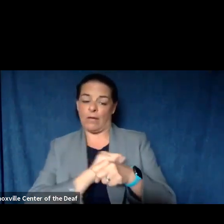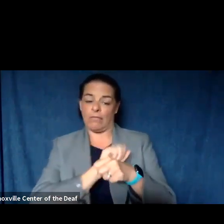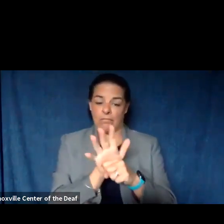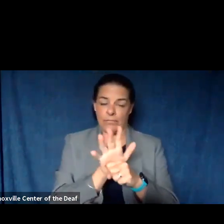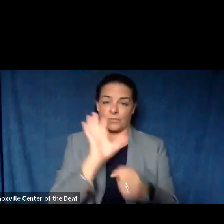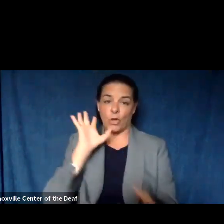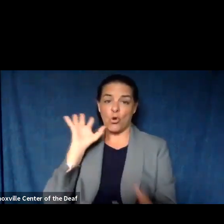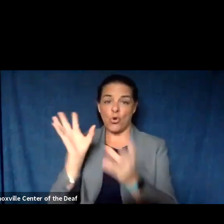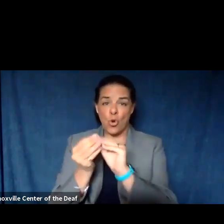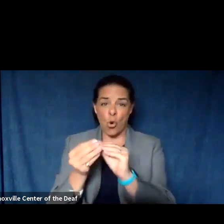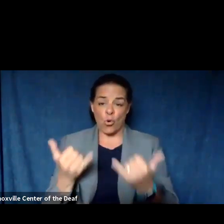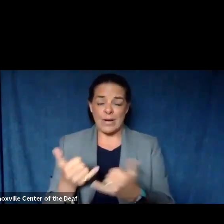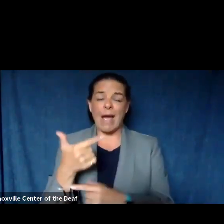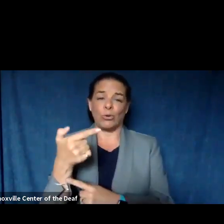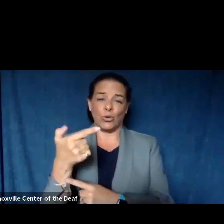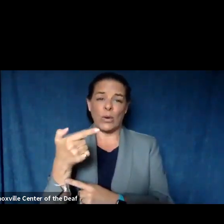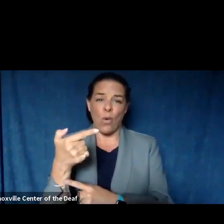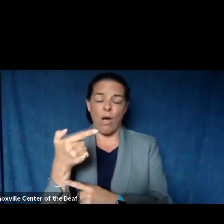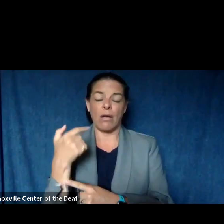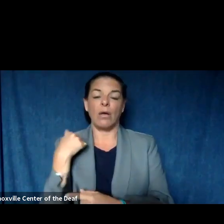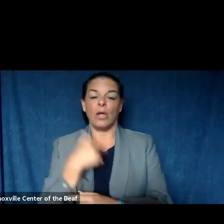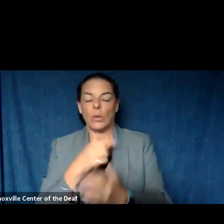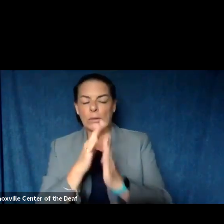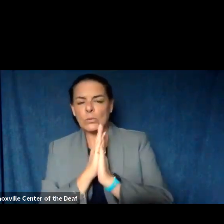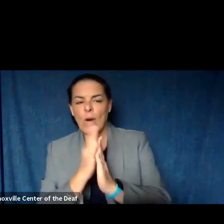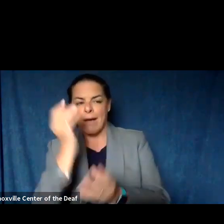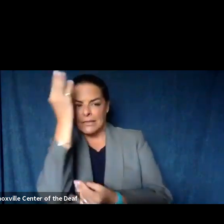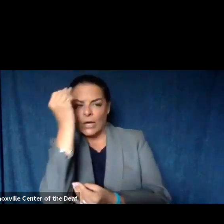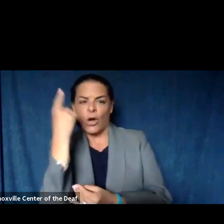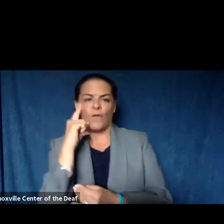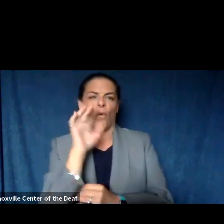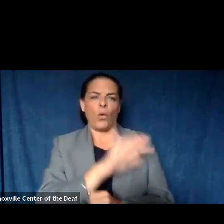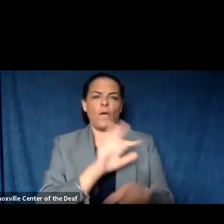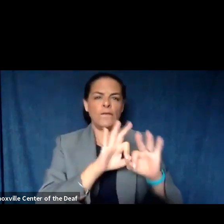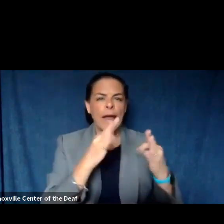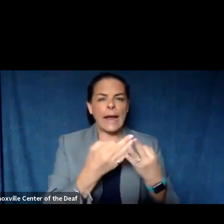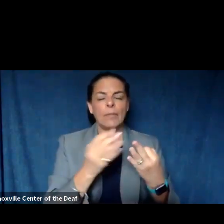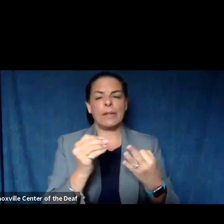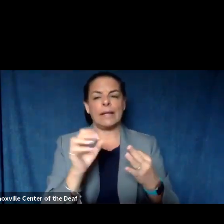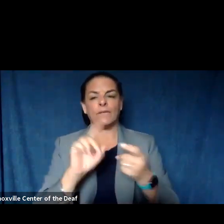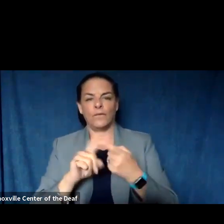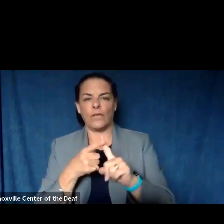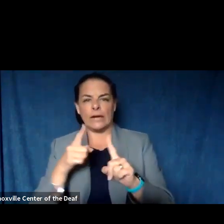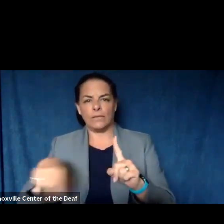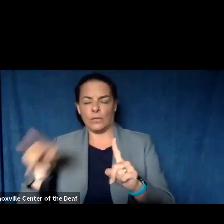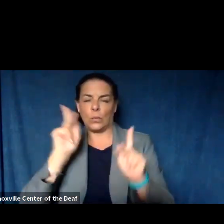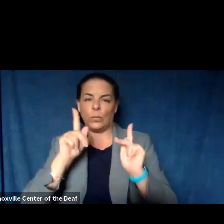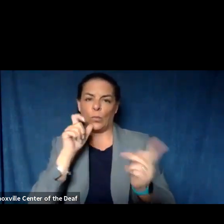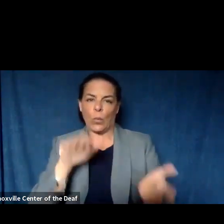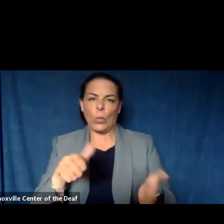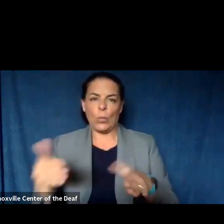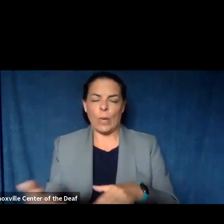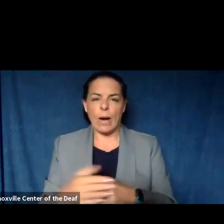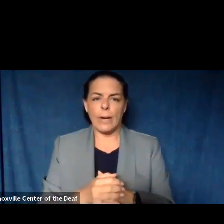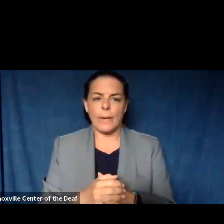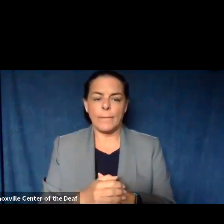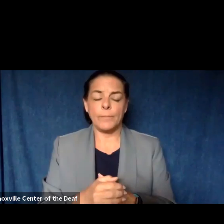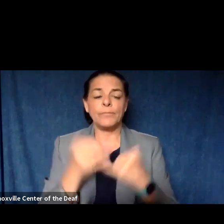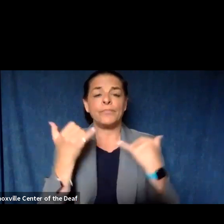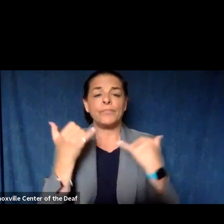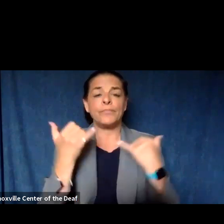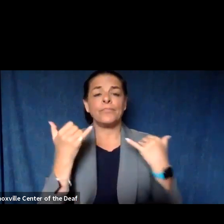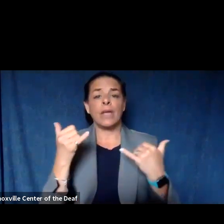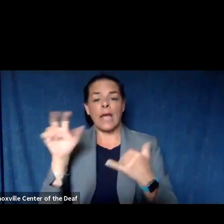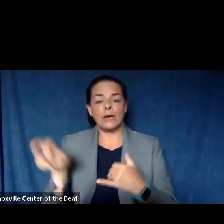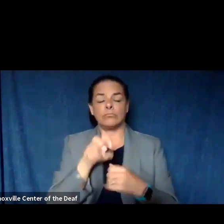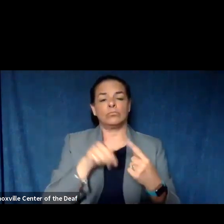21. Our thoughts and prayers go out to the family and friends of these individuals. Now we'll transition